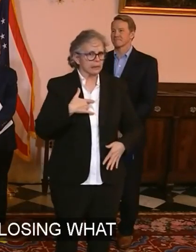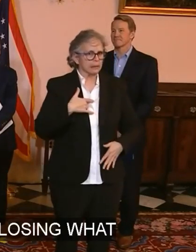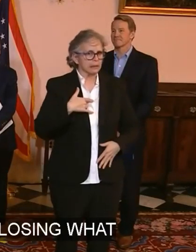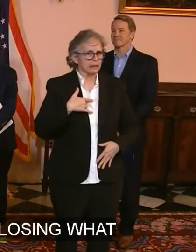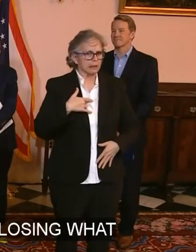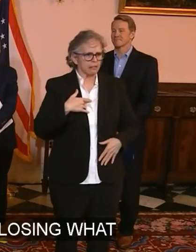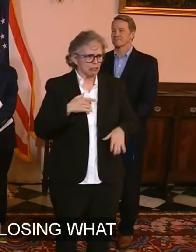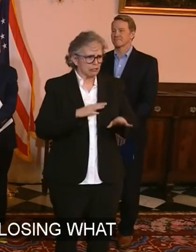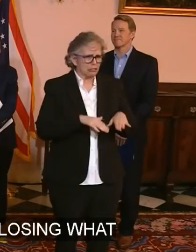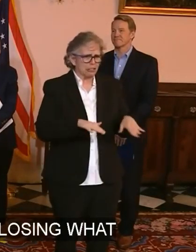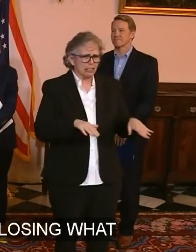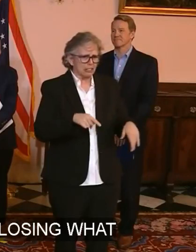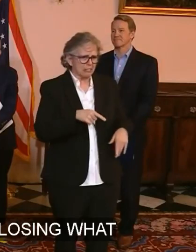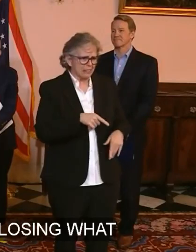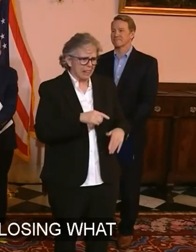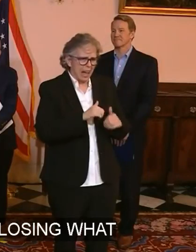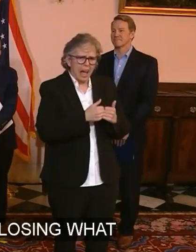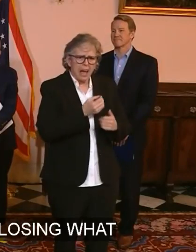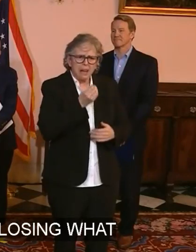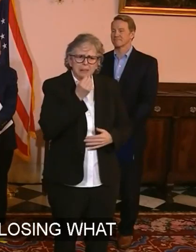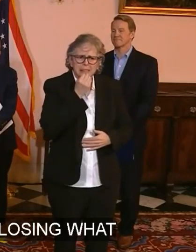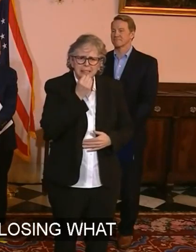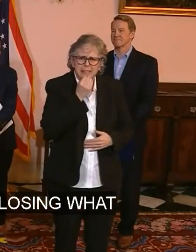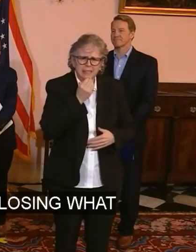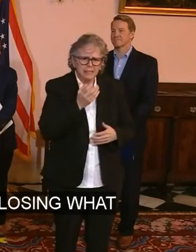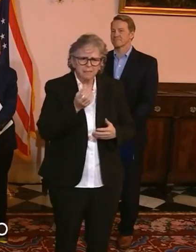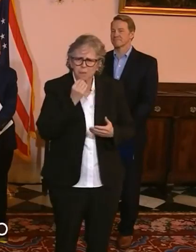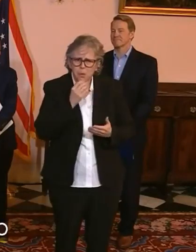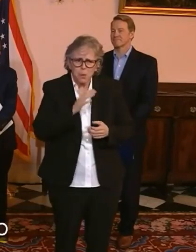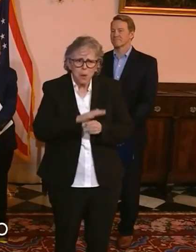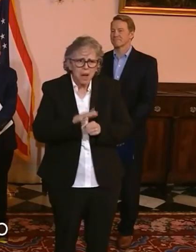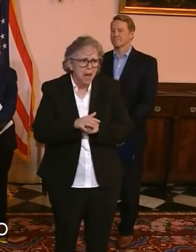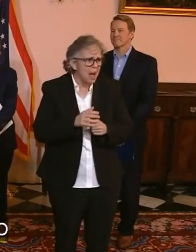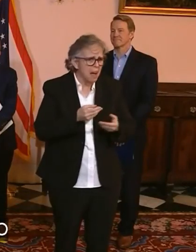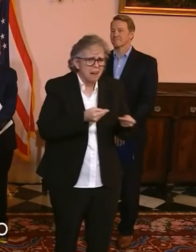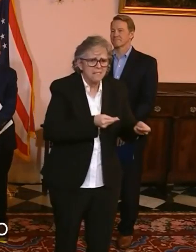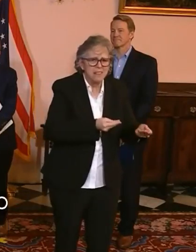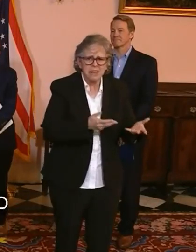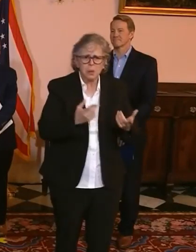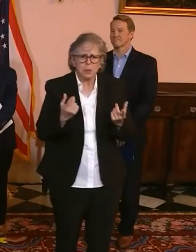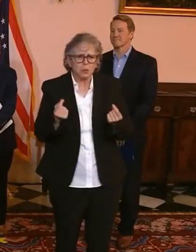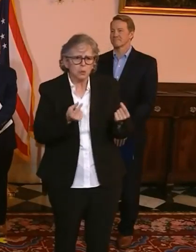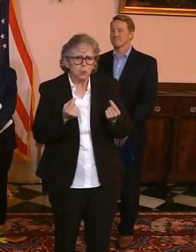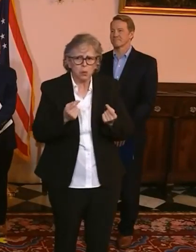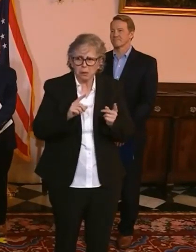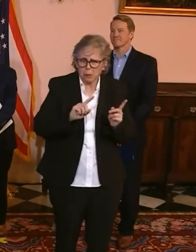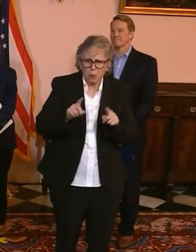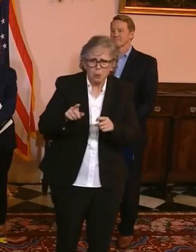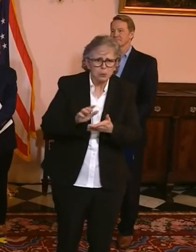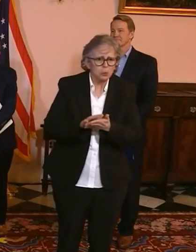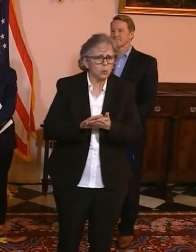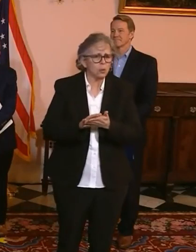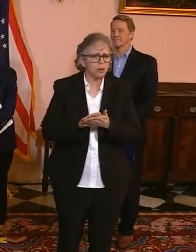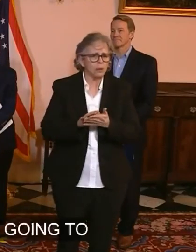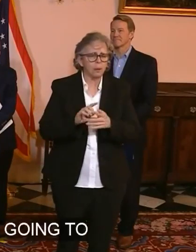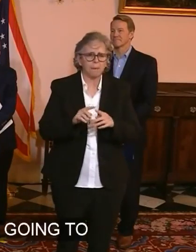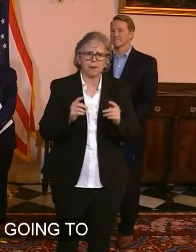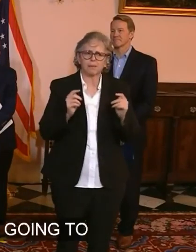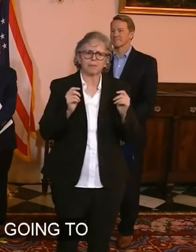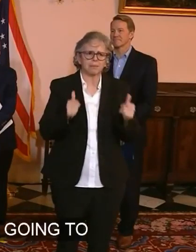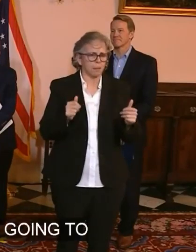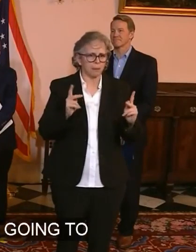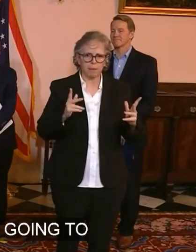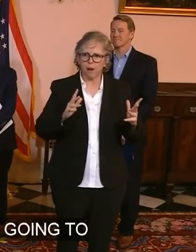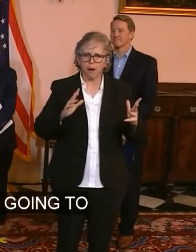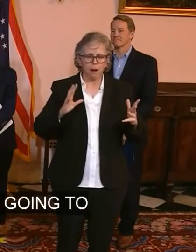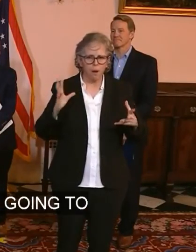Are they going to get food since they won't be going to school? But immediately, leaders and volunteers jumped